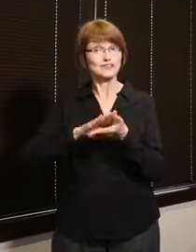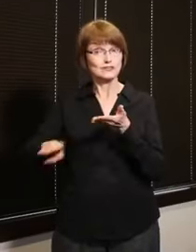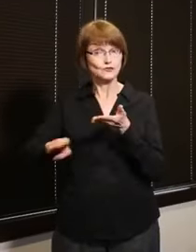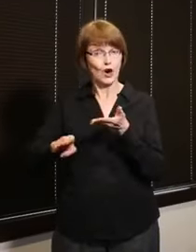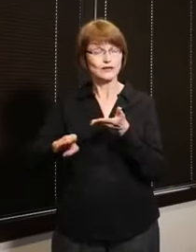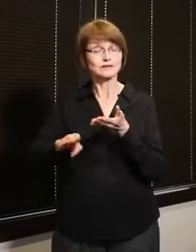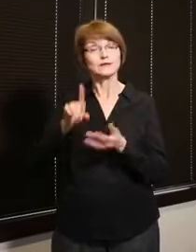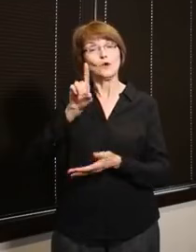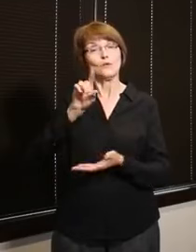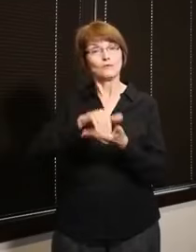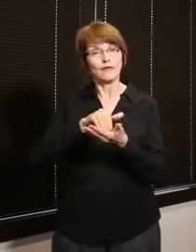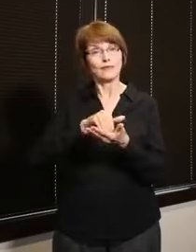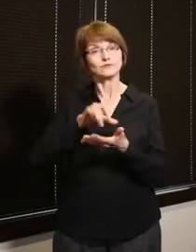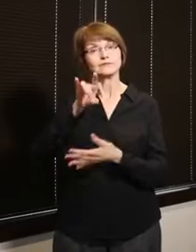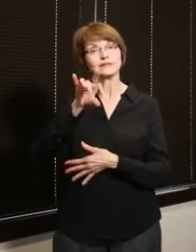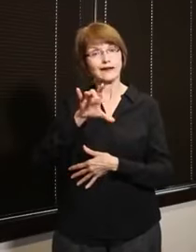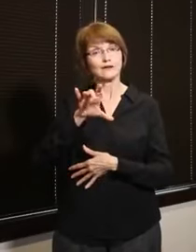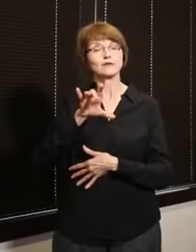to